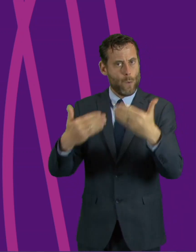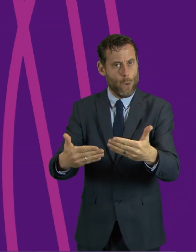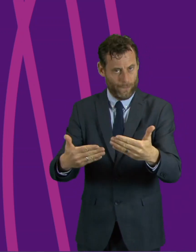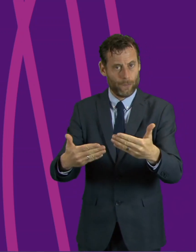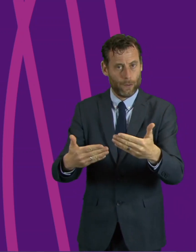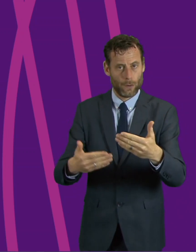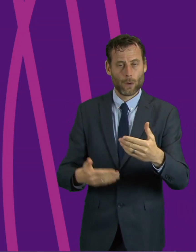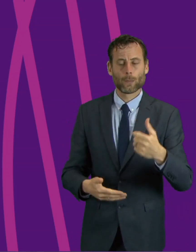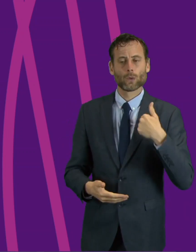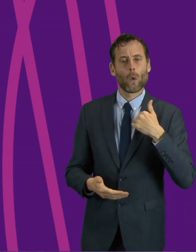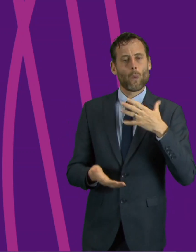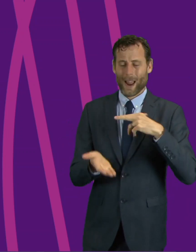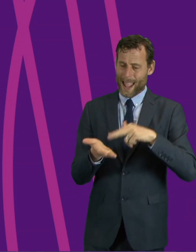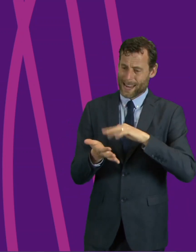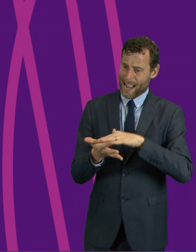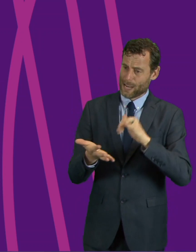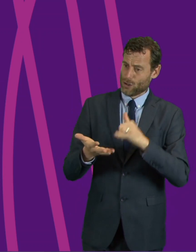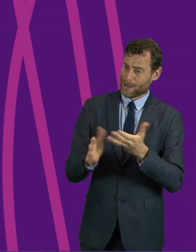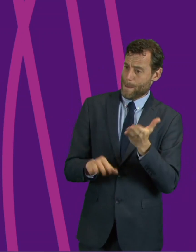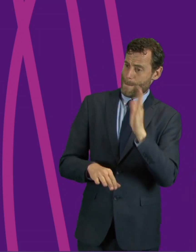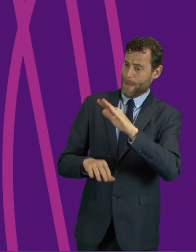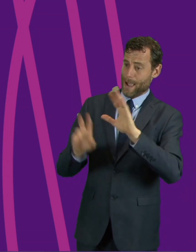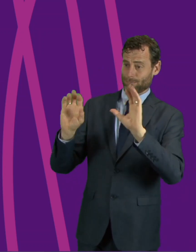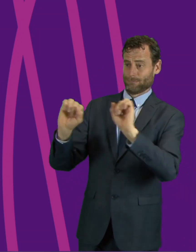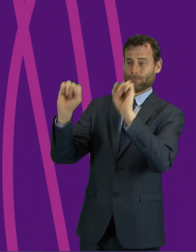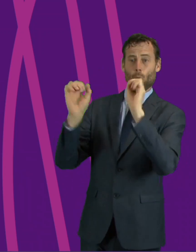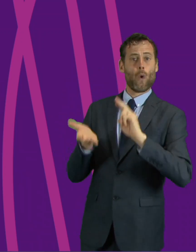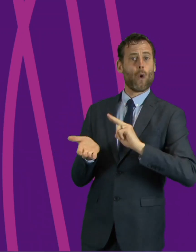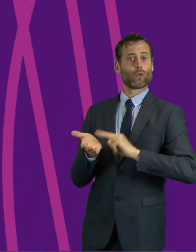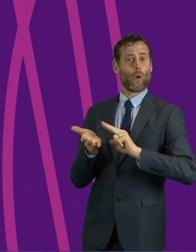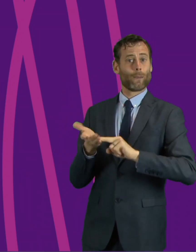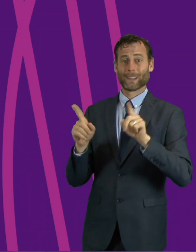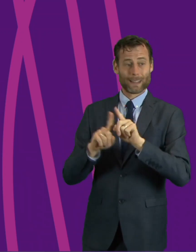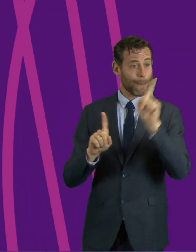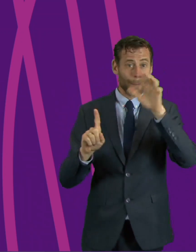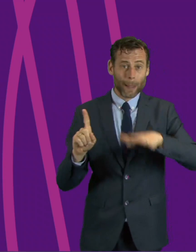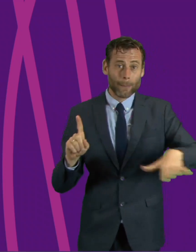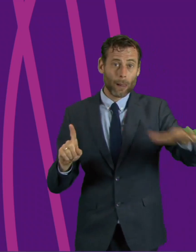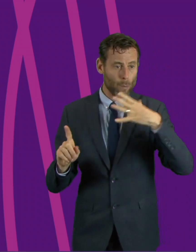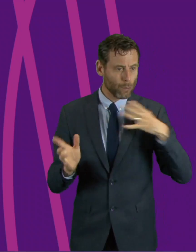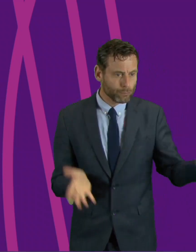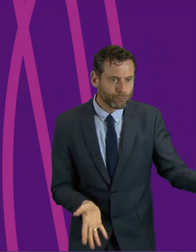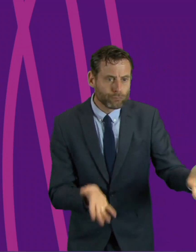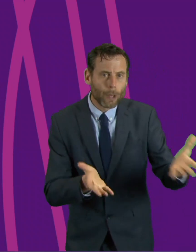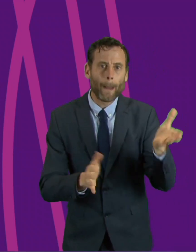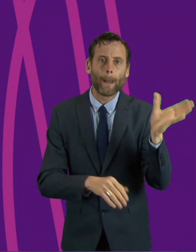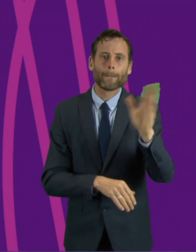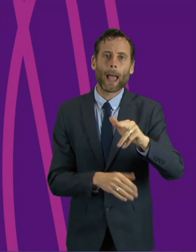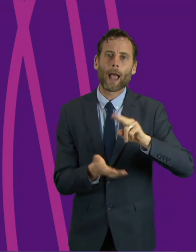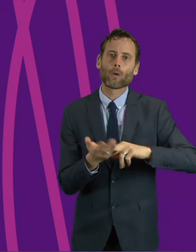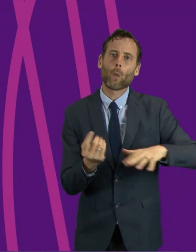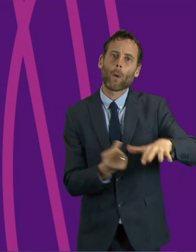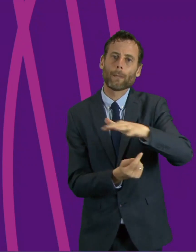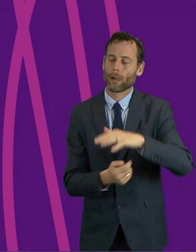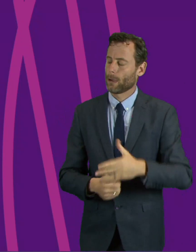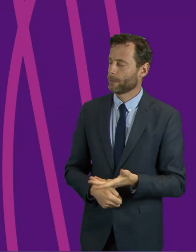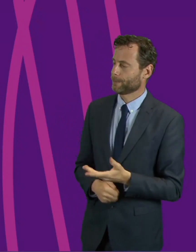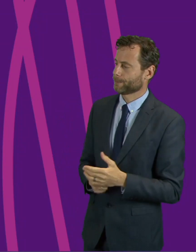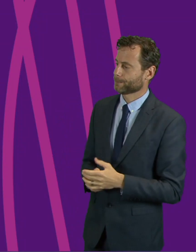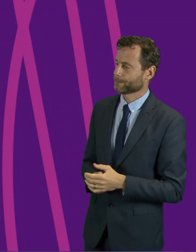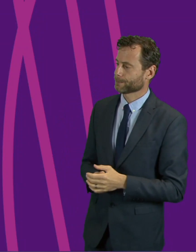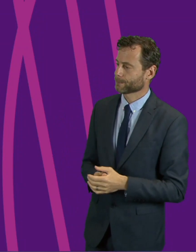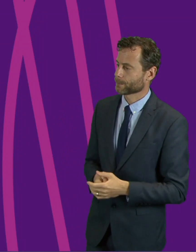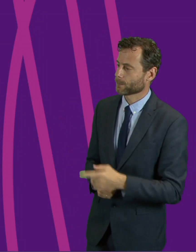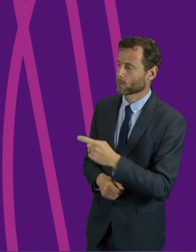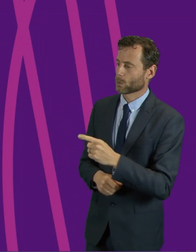as well as society generally back to as much normality as we can as quickly as possible. Daniel Johnson, to be followed by Andy Whiteman.